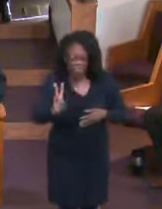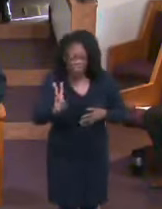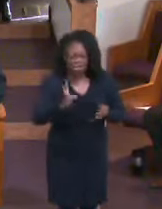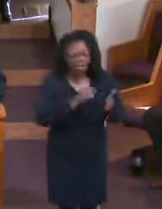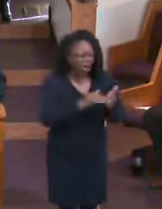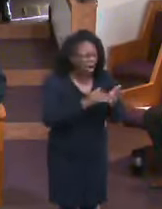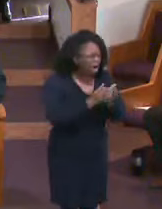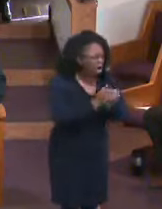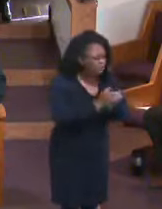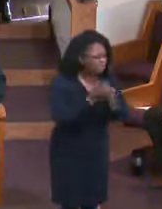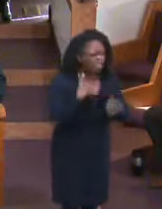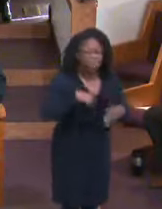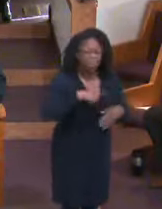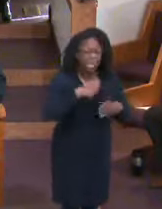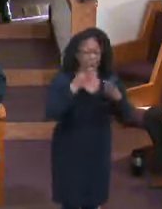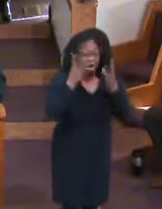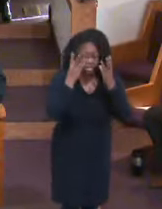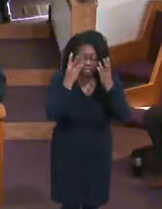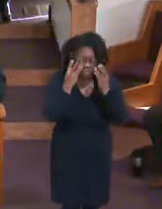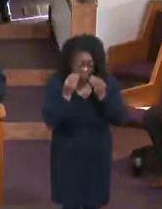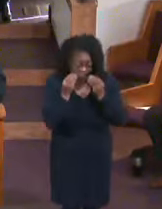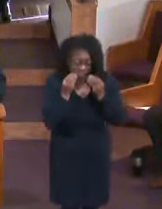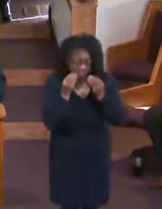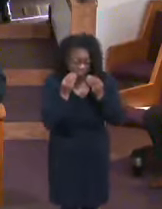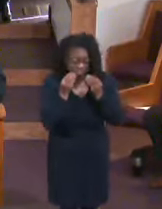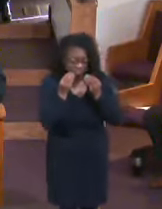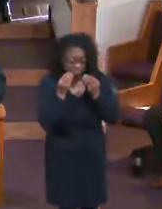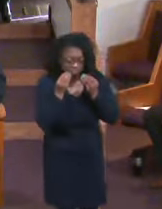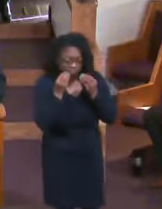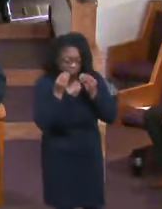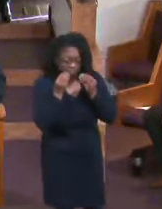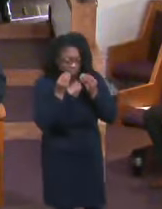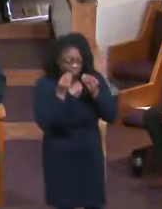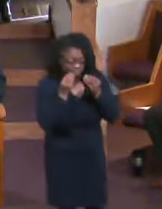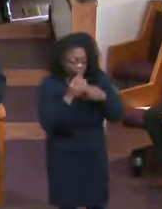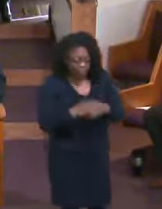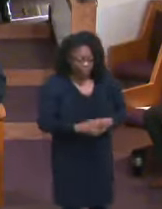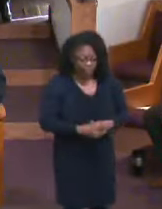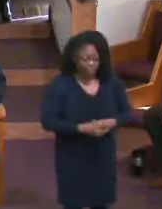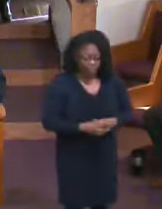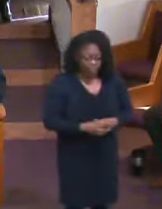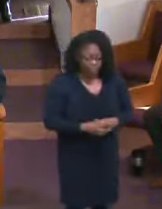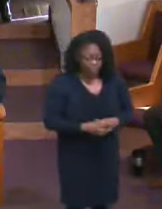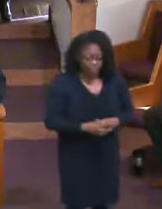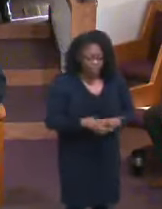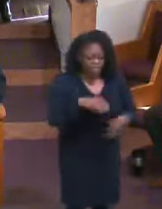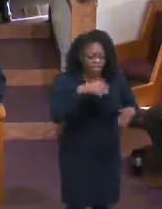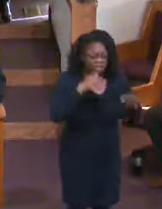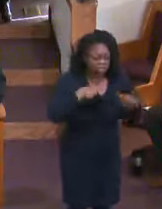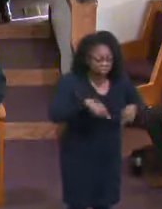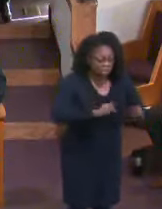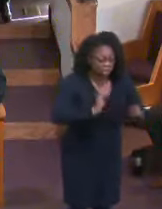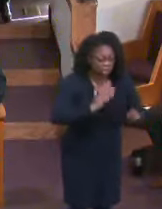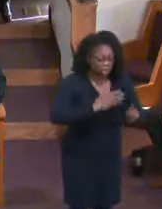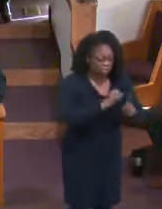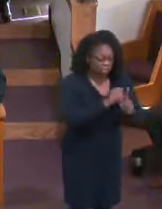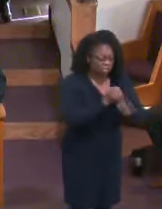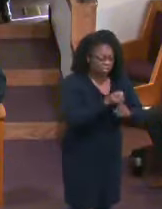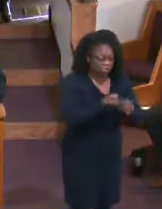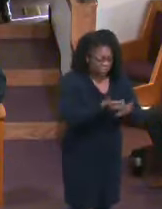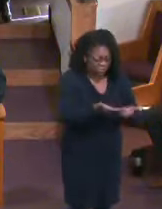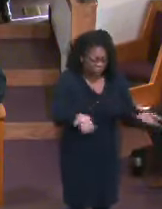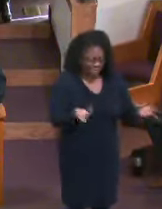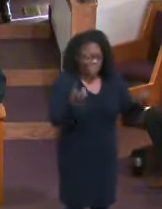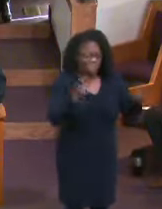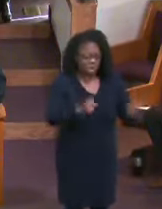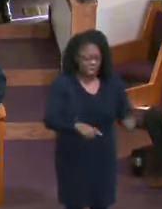often, we are sleeping about and in our situation. Things are